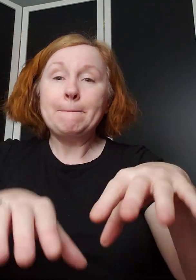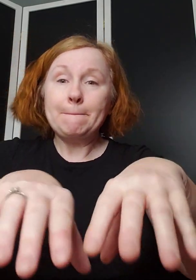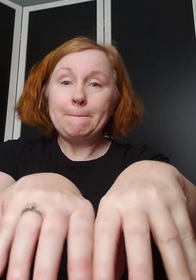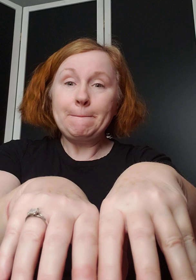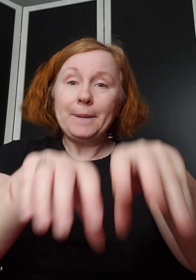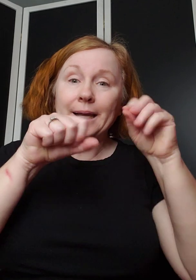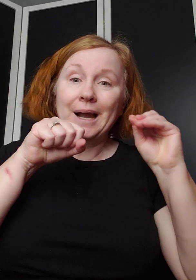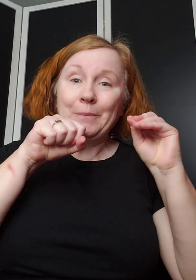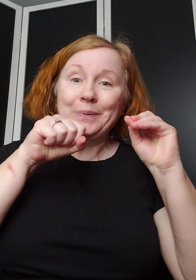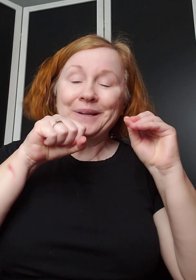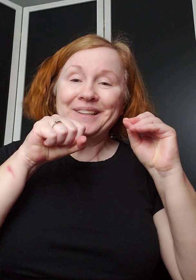Pick up